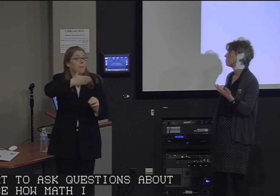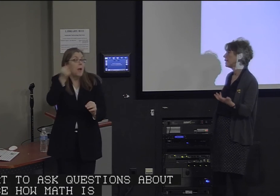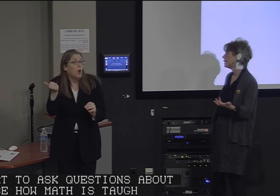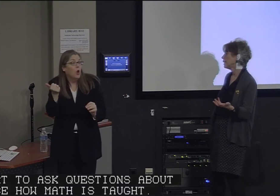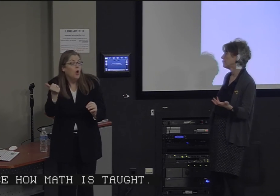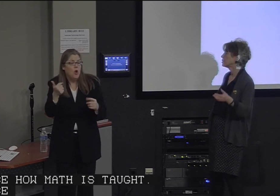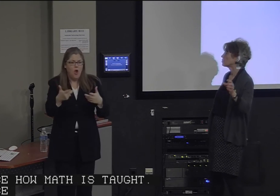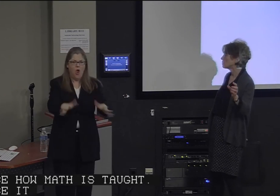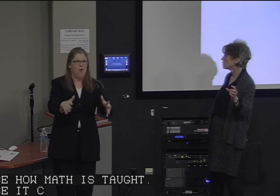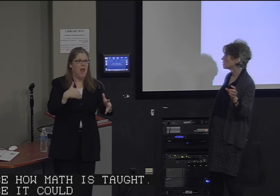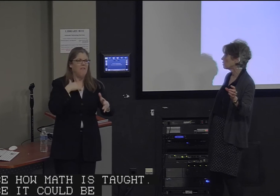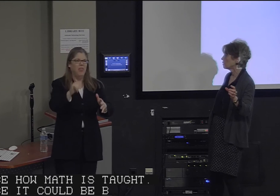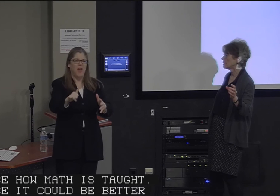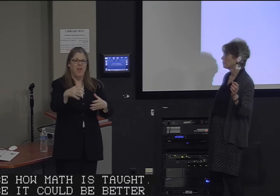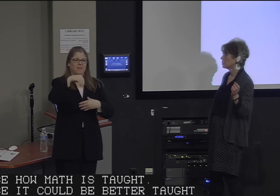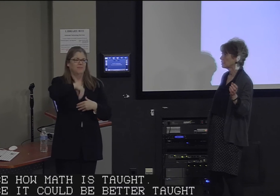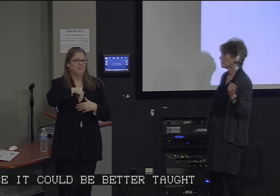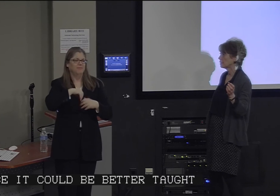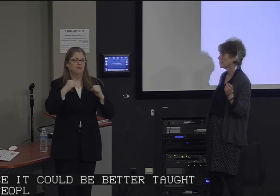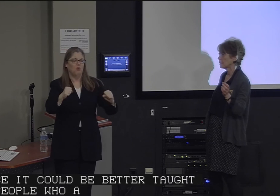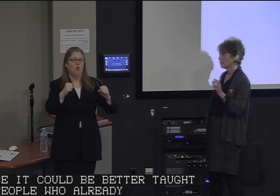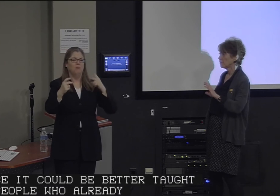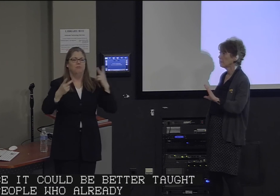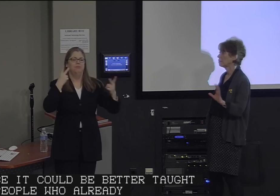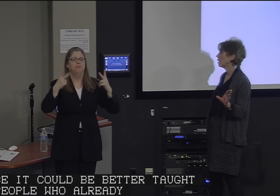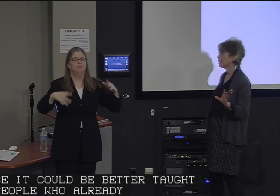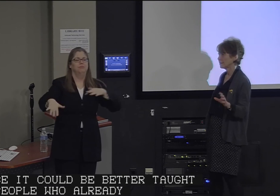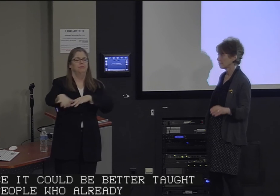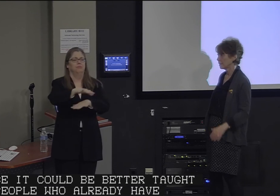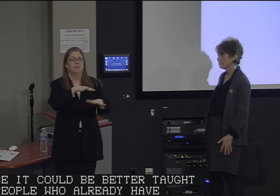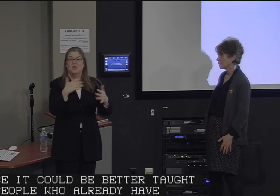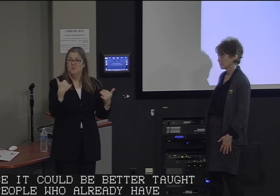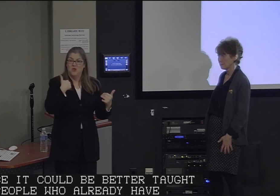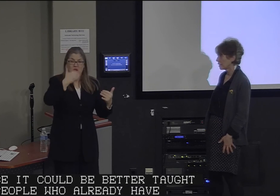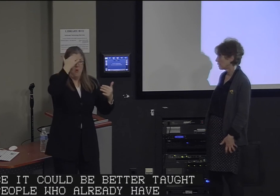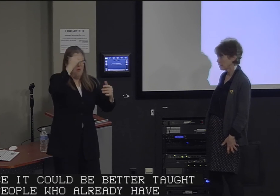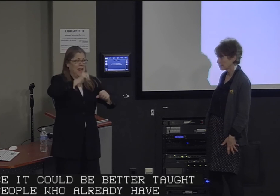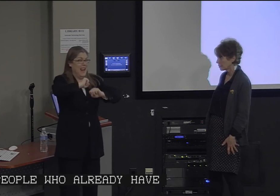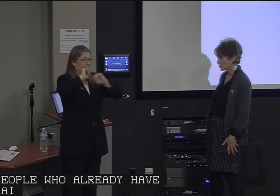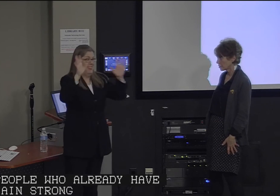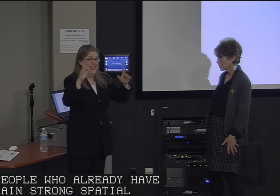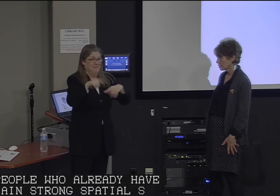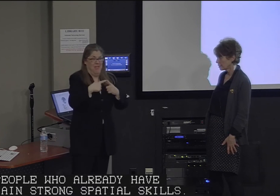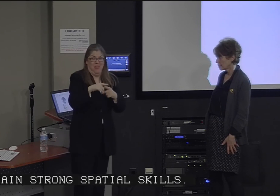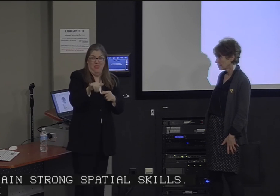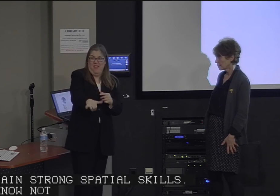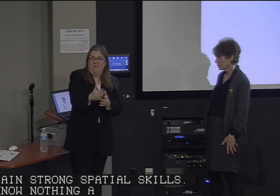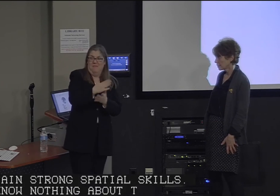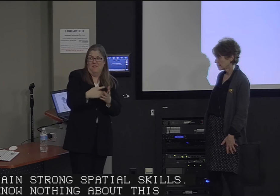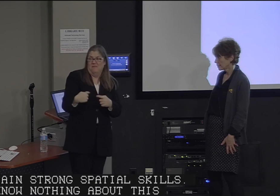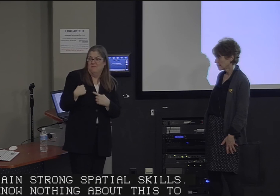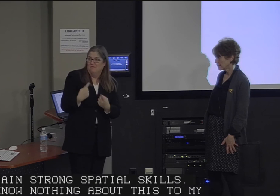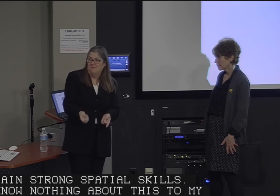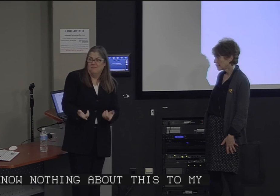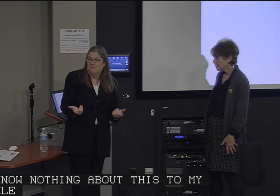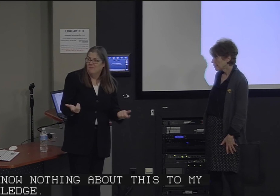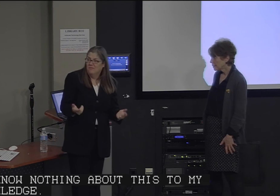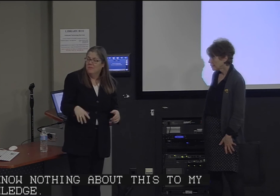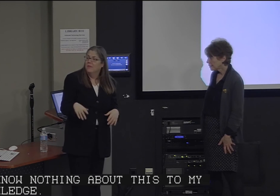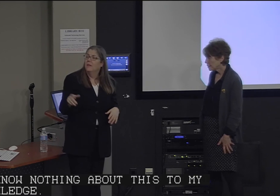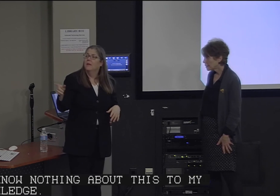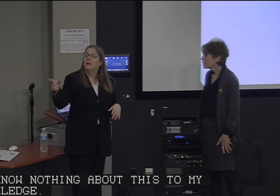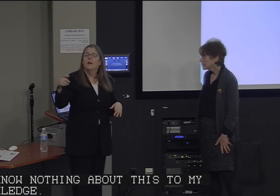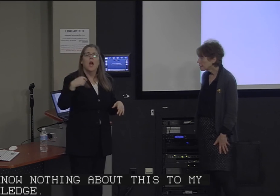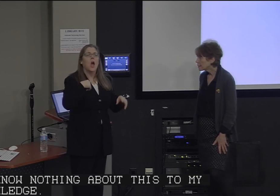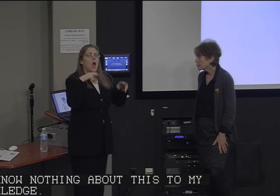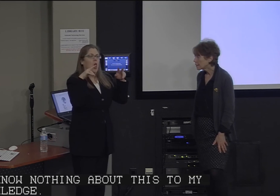who already have certain strong spatial skills. We know nothing about this, to my knowledge. Because I look, if it